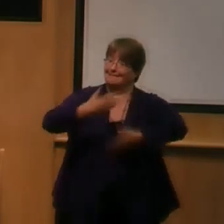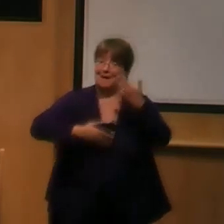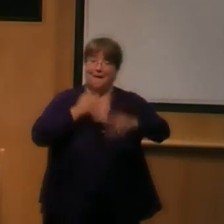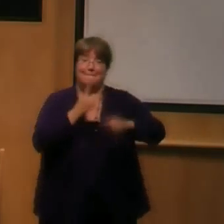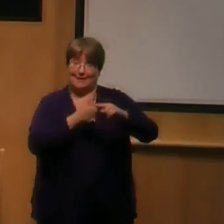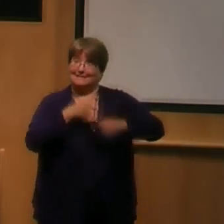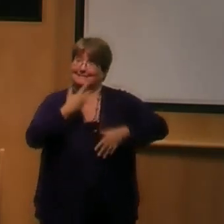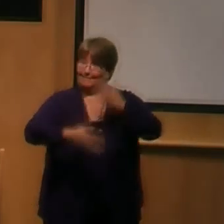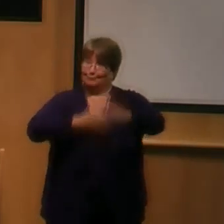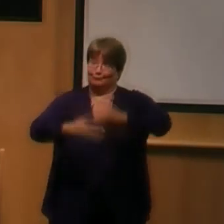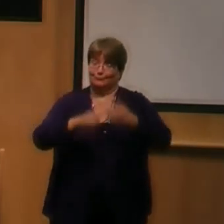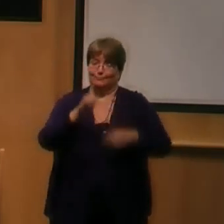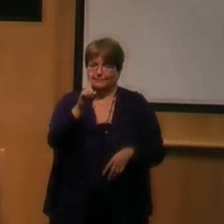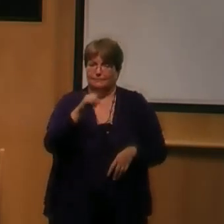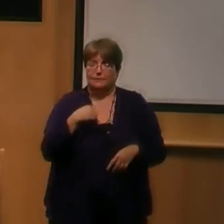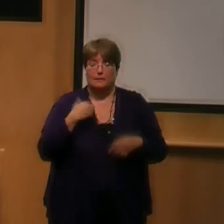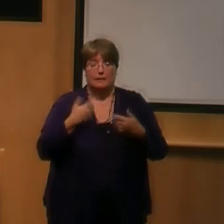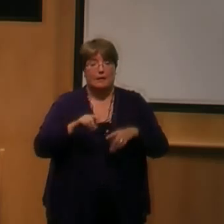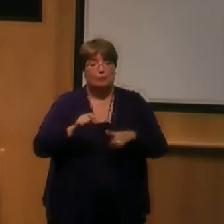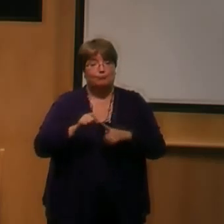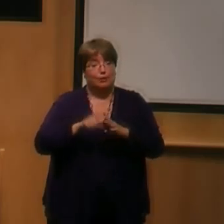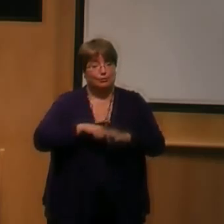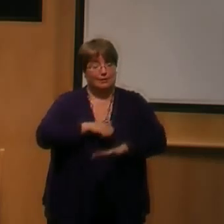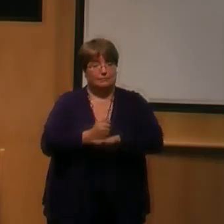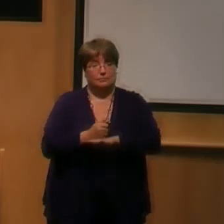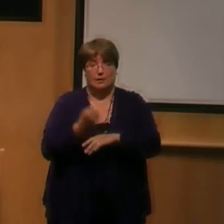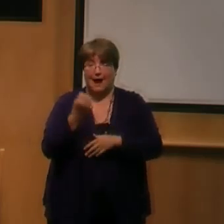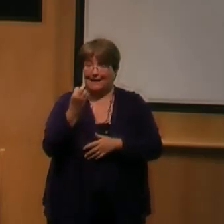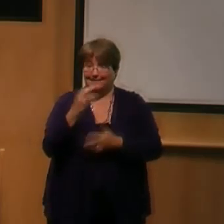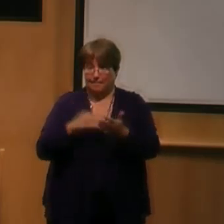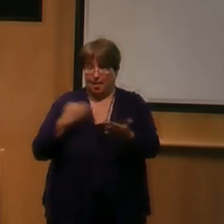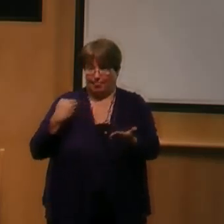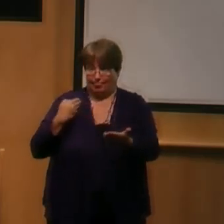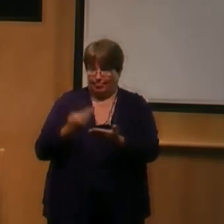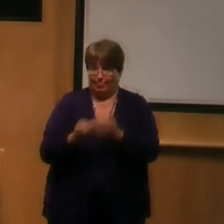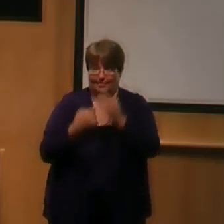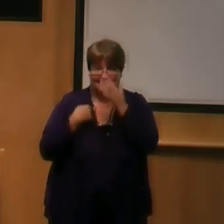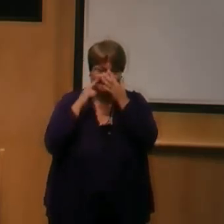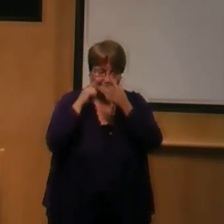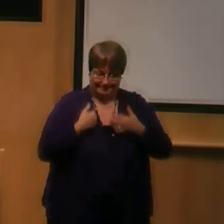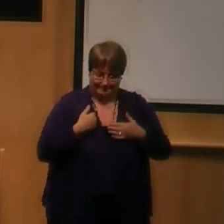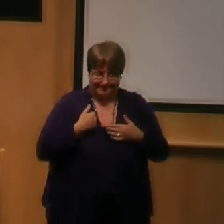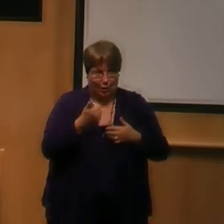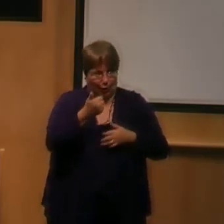about the international event. But as I say, the project has been rolling out for 18 months.